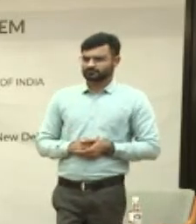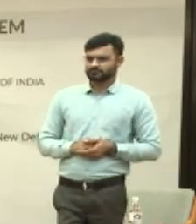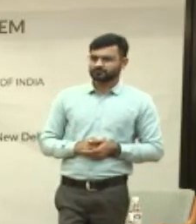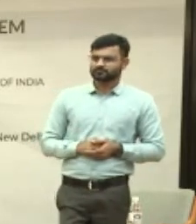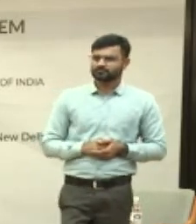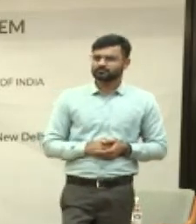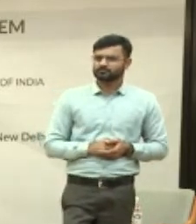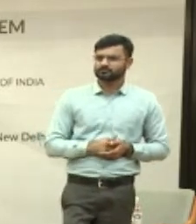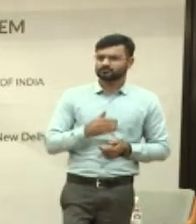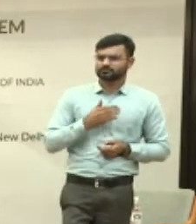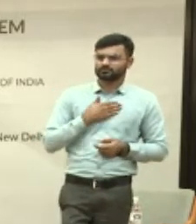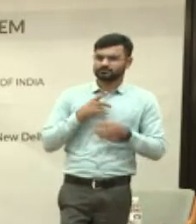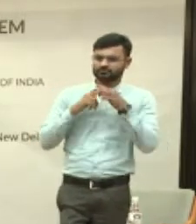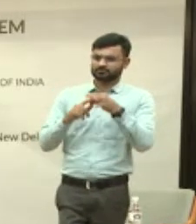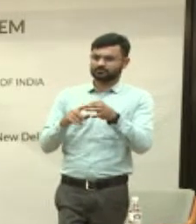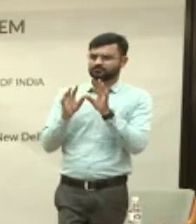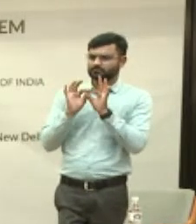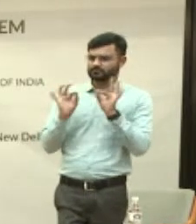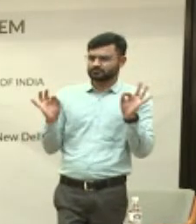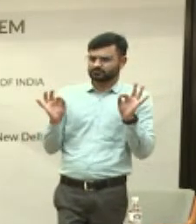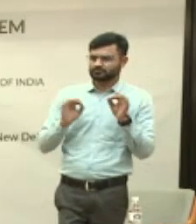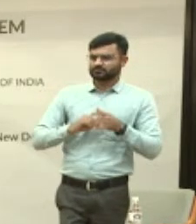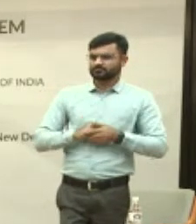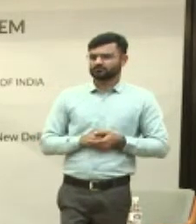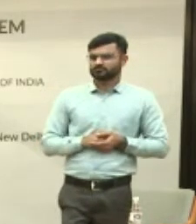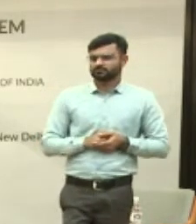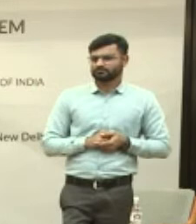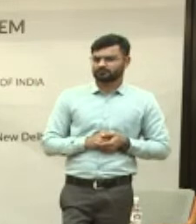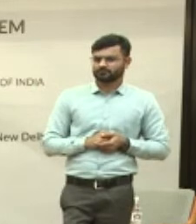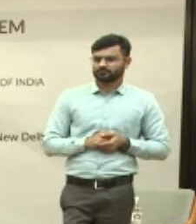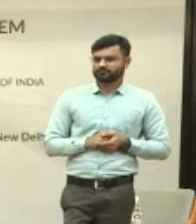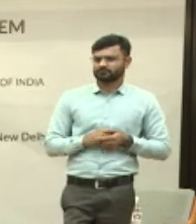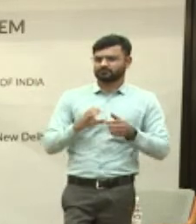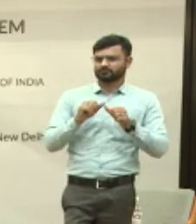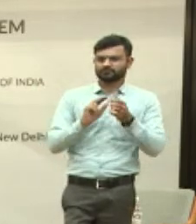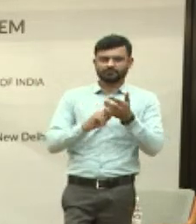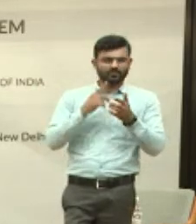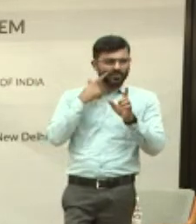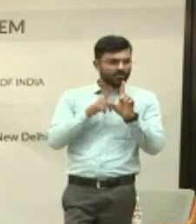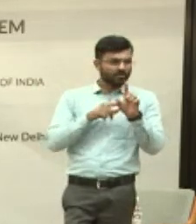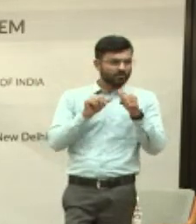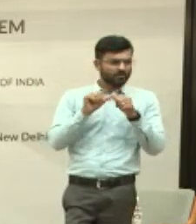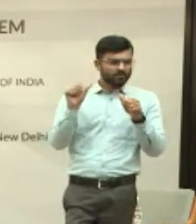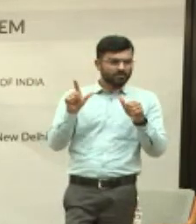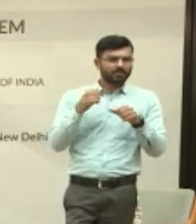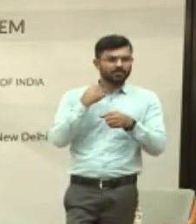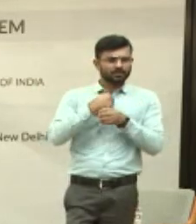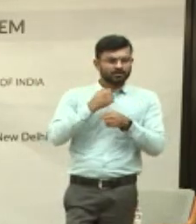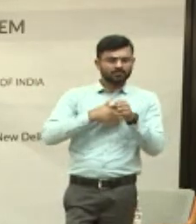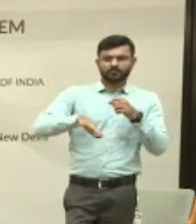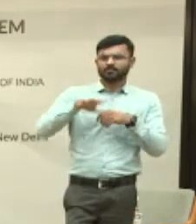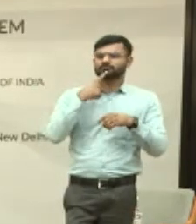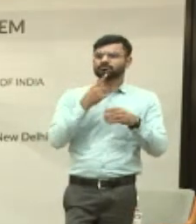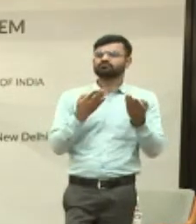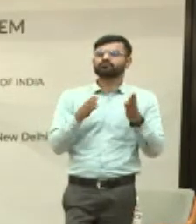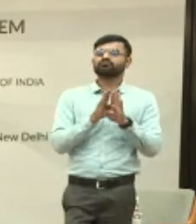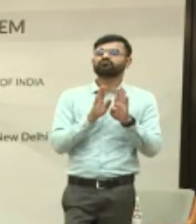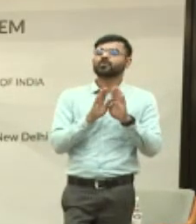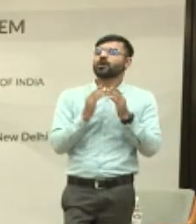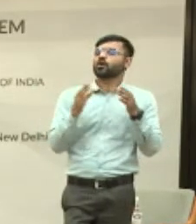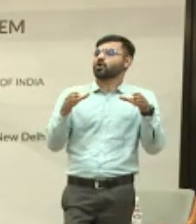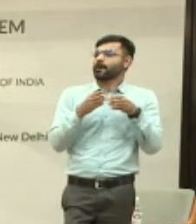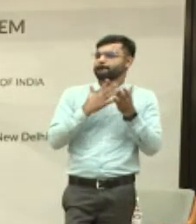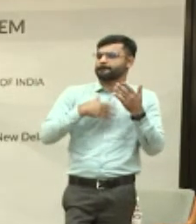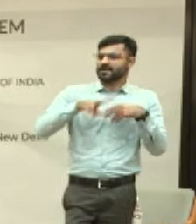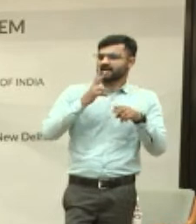Sir, my question is very simple. My question is, sir, the colonial government recognized women as the underprivileged. My